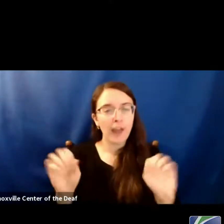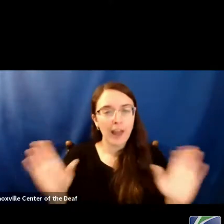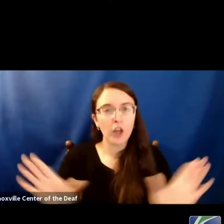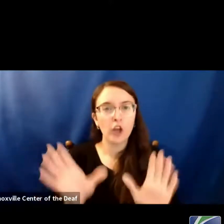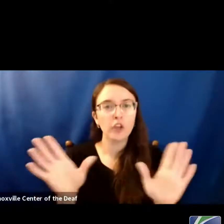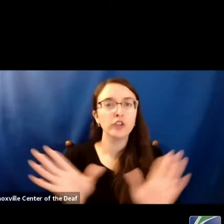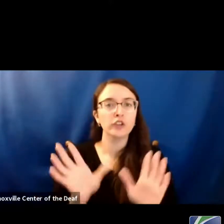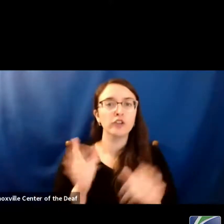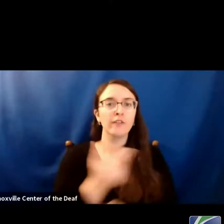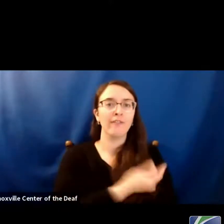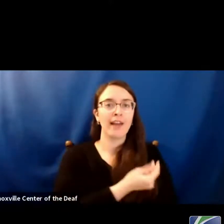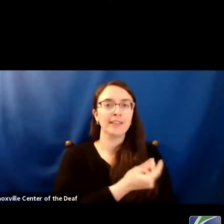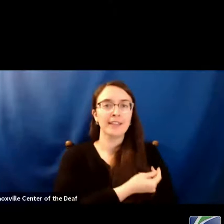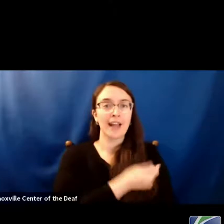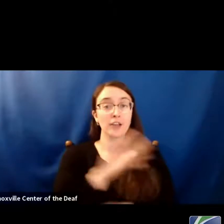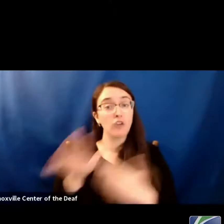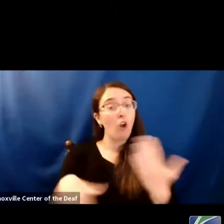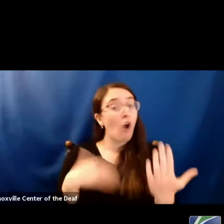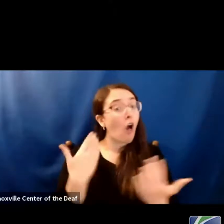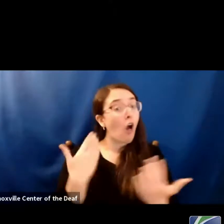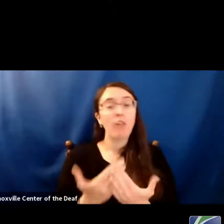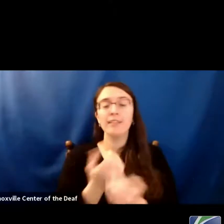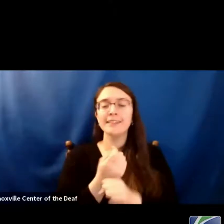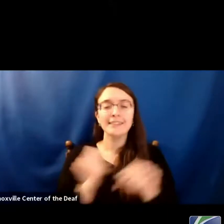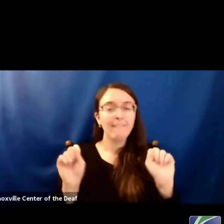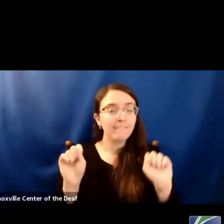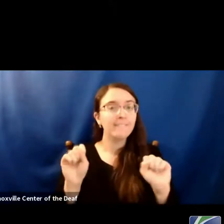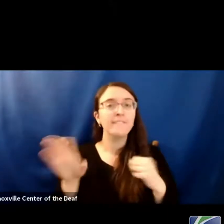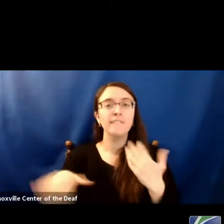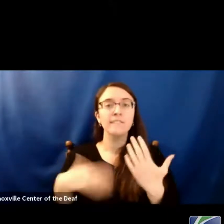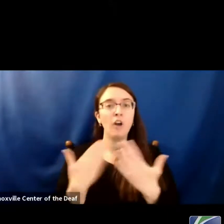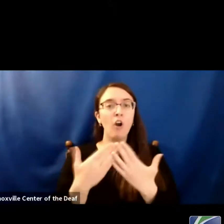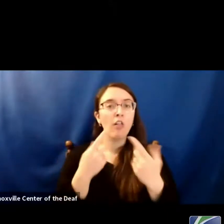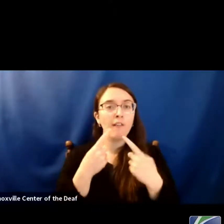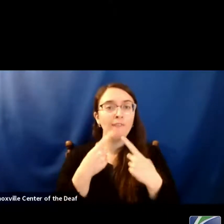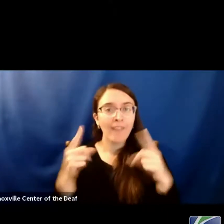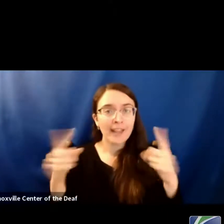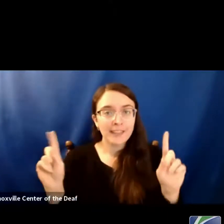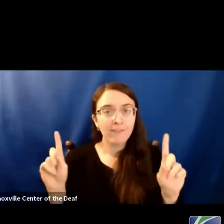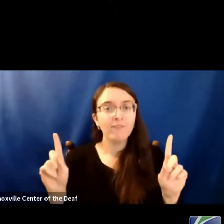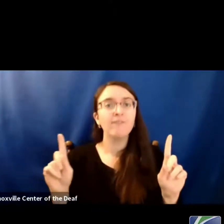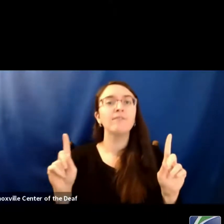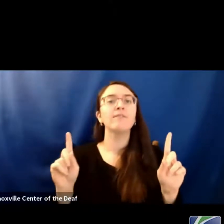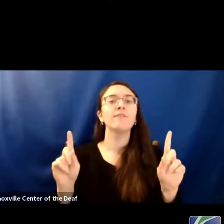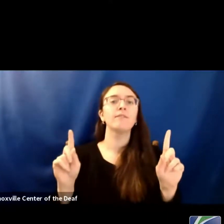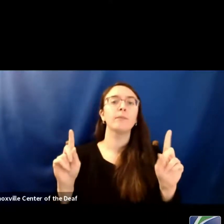and effective. All of them are safe and effective. You know, we have